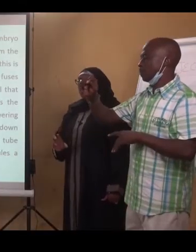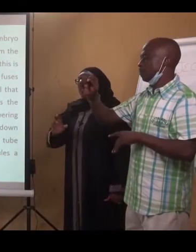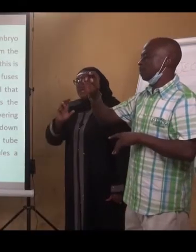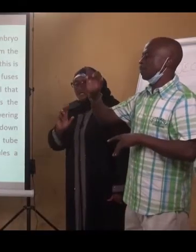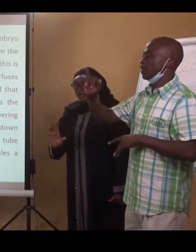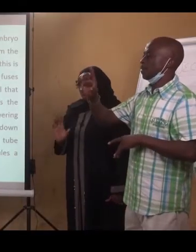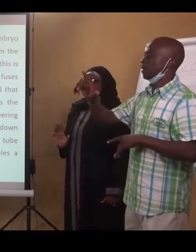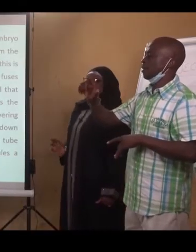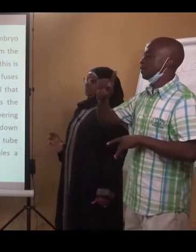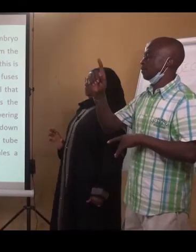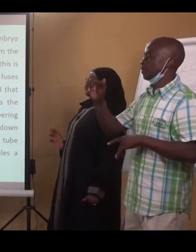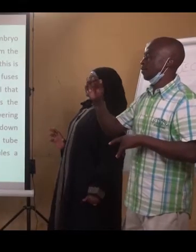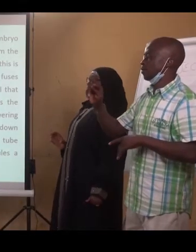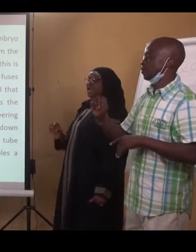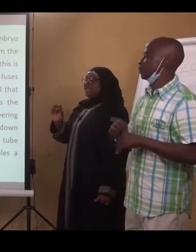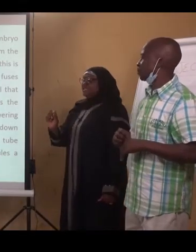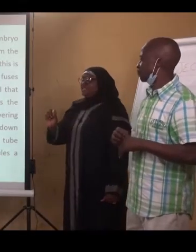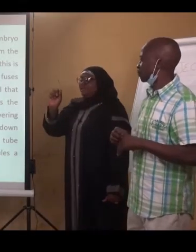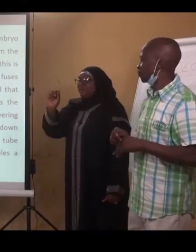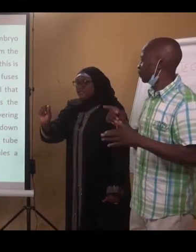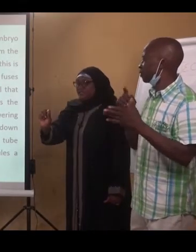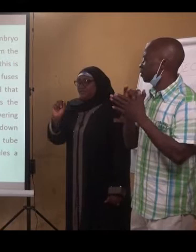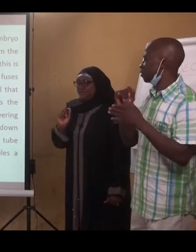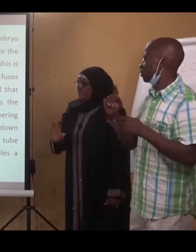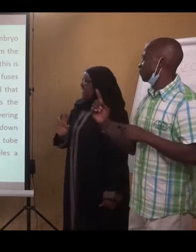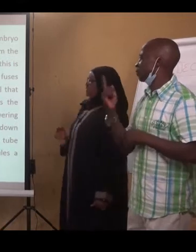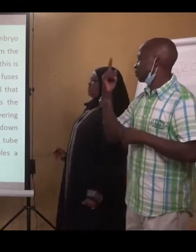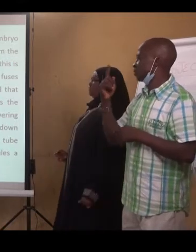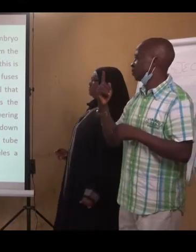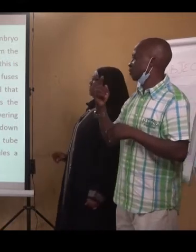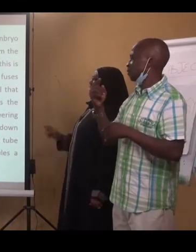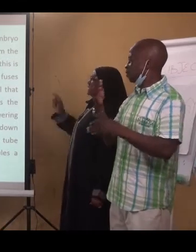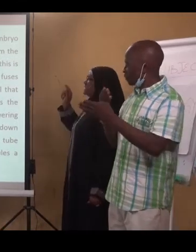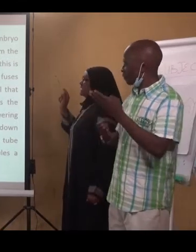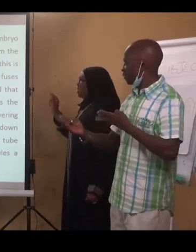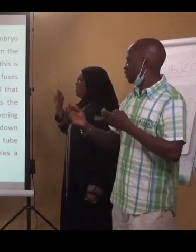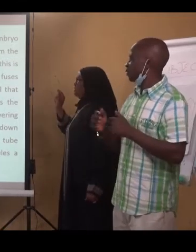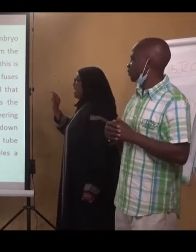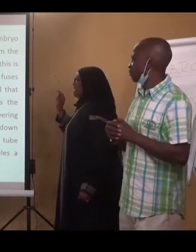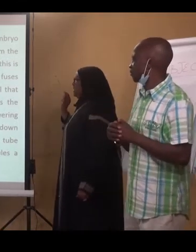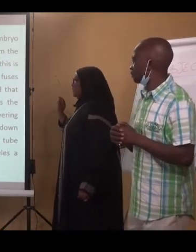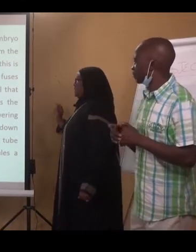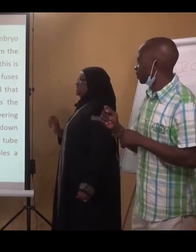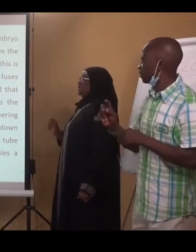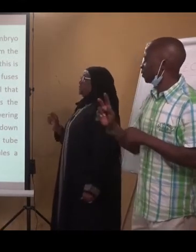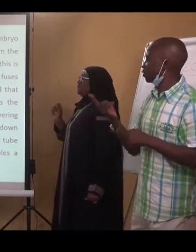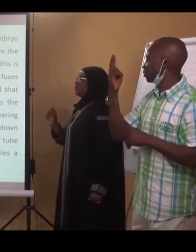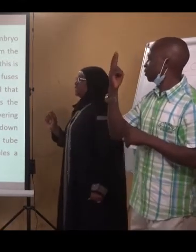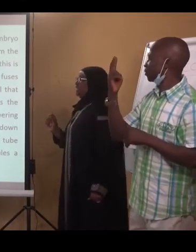the zygote. And this is the first fertilization. The second male nucleus fuses with